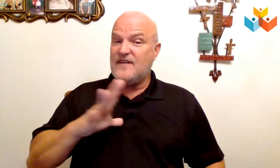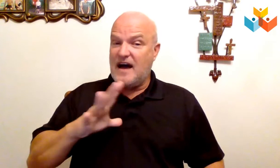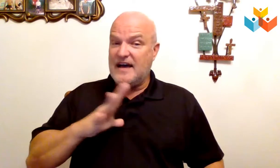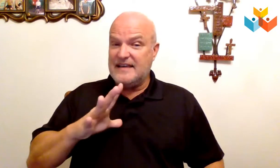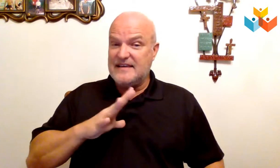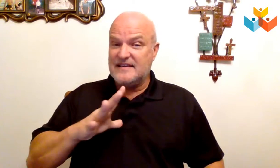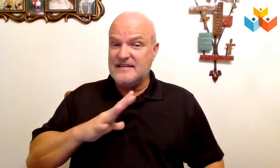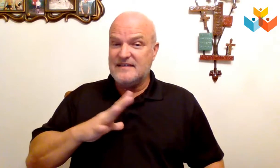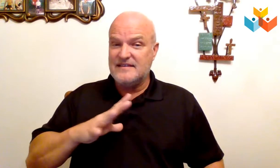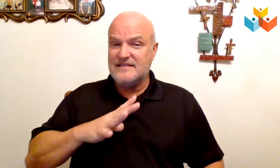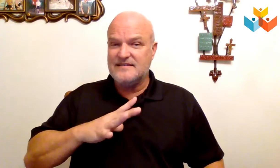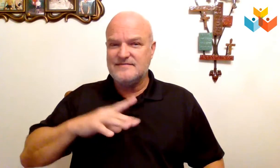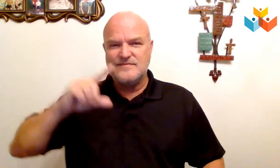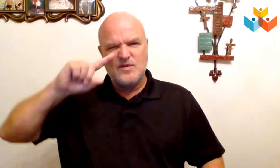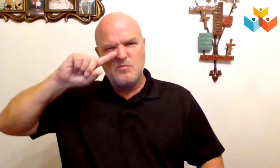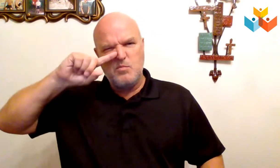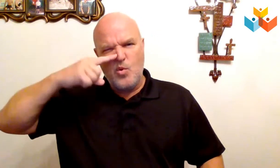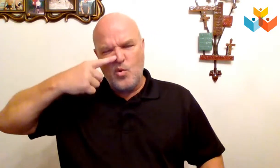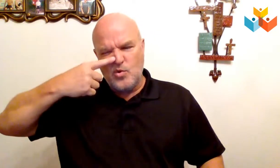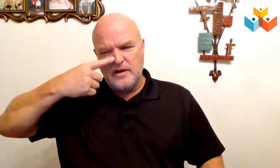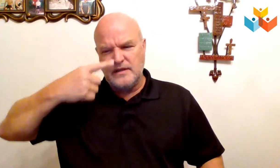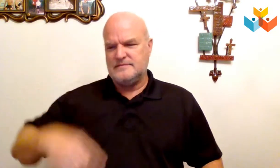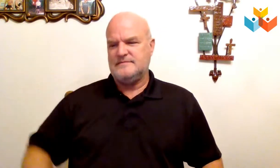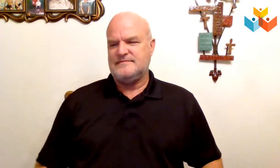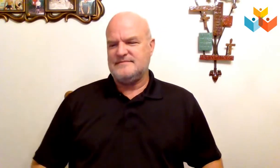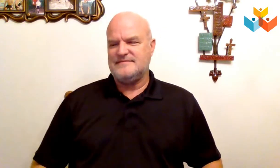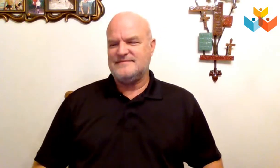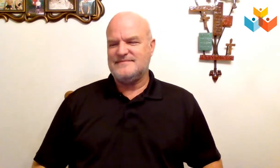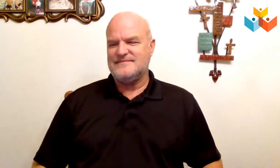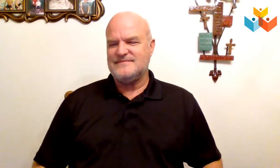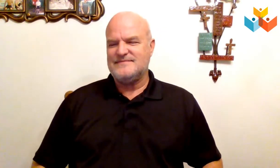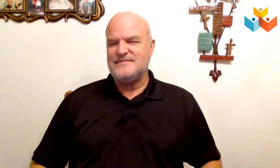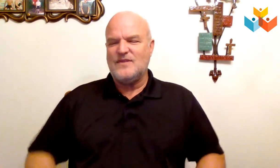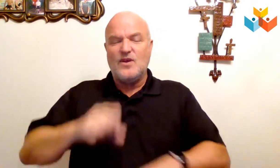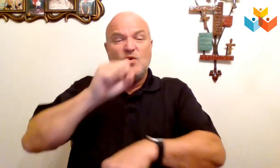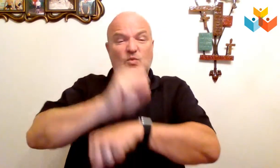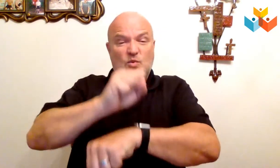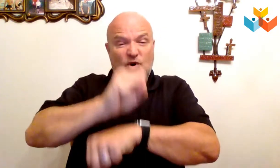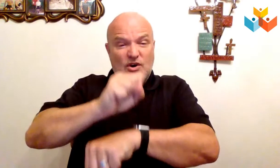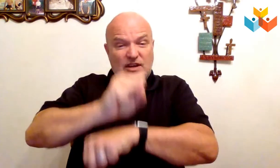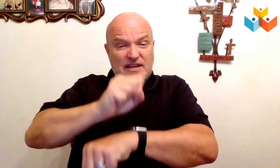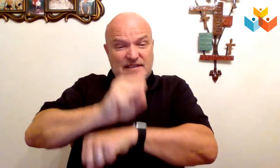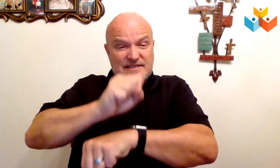Sad. Fine. Bored.